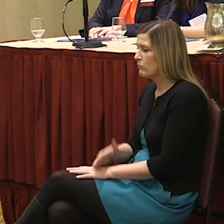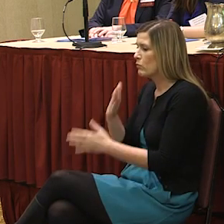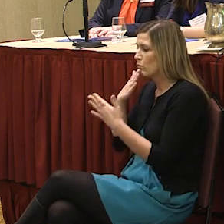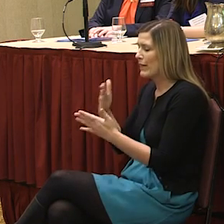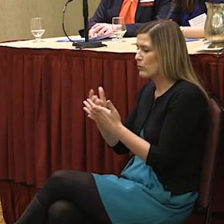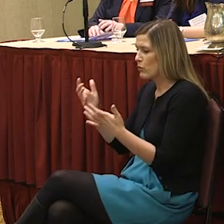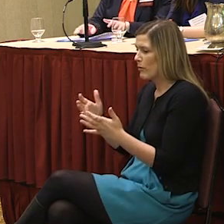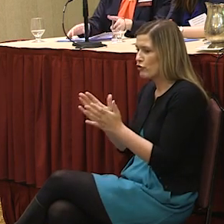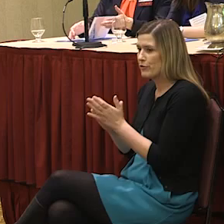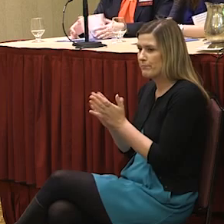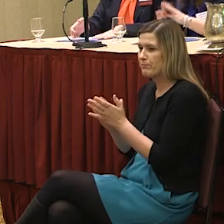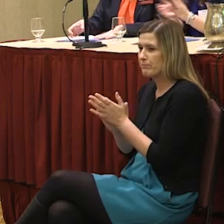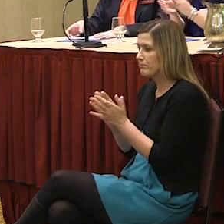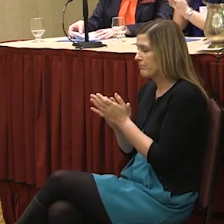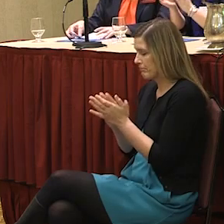Thank you so much.